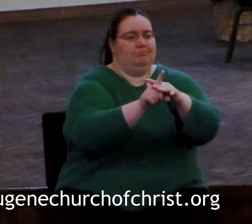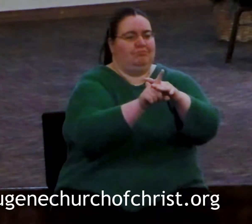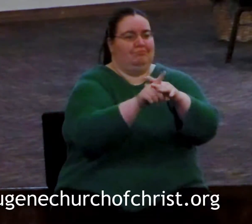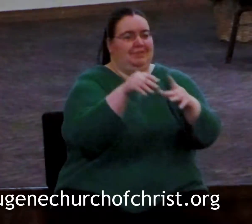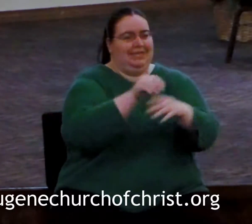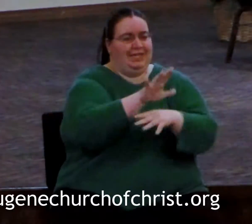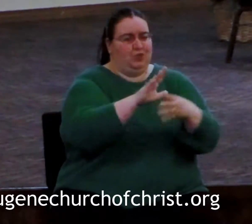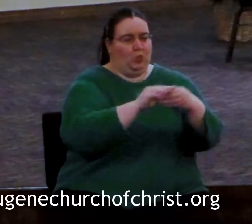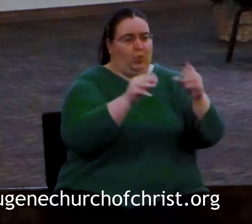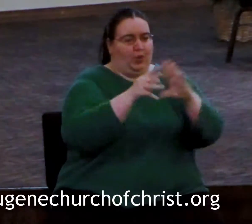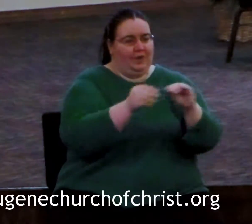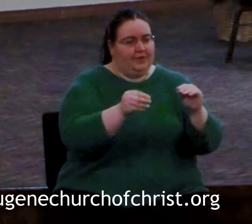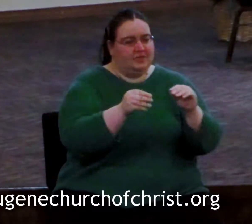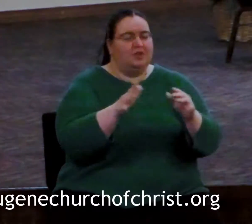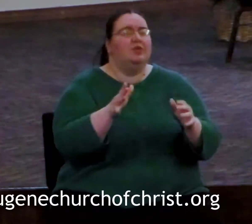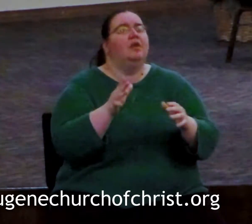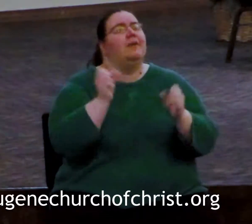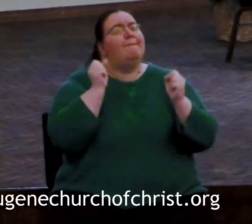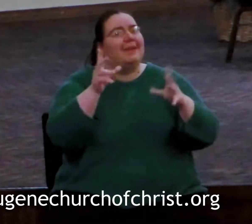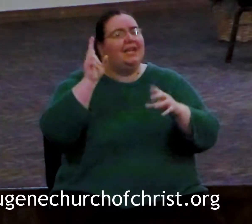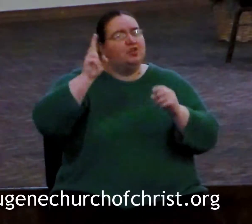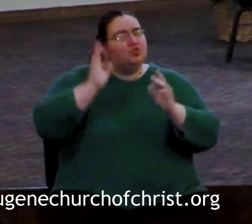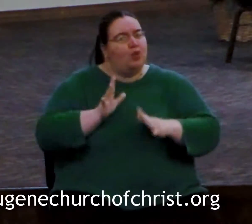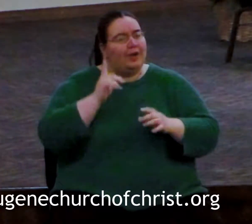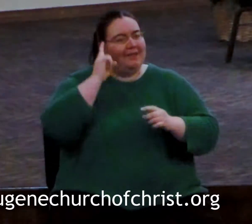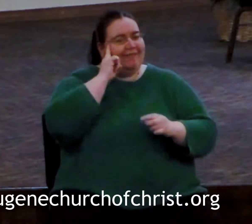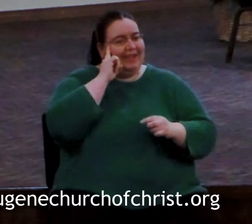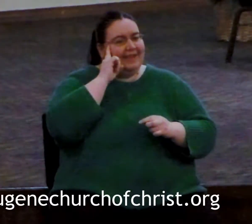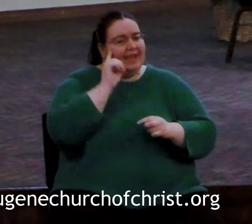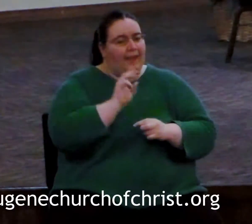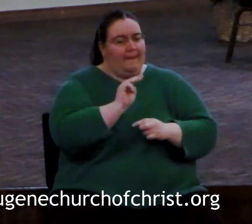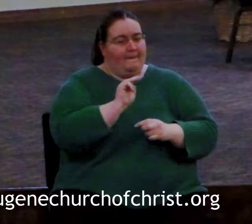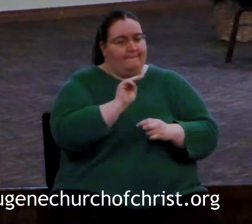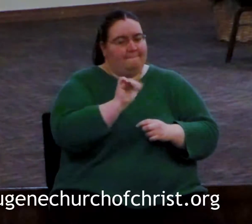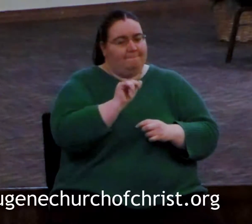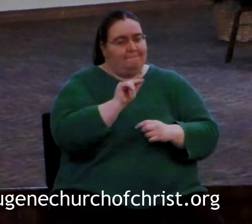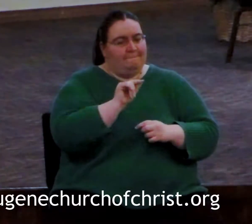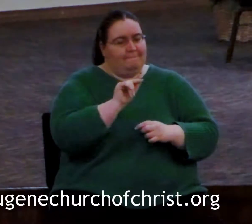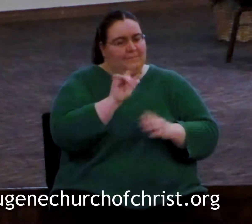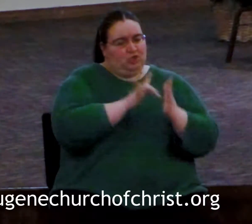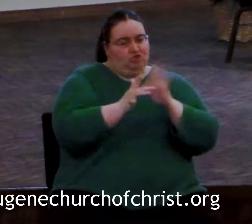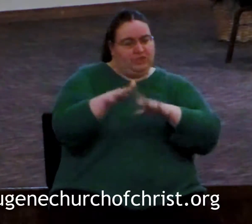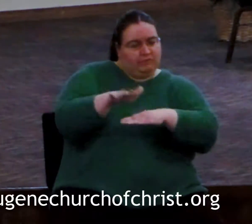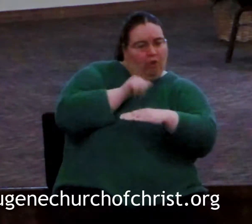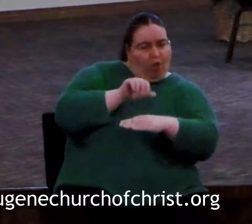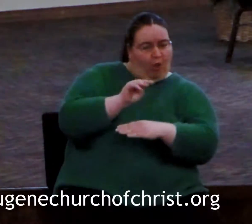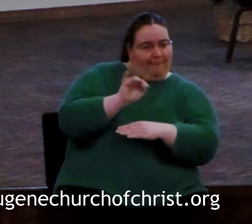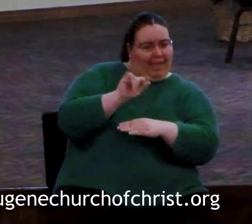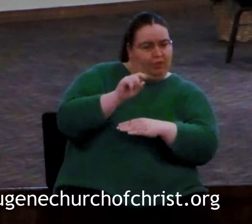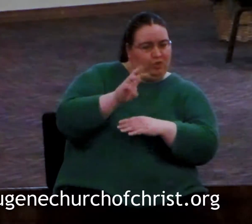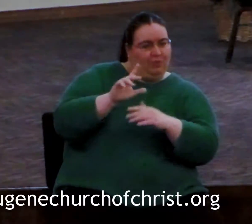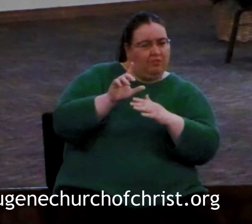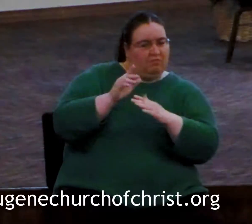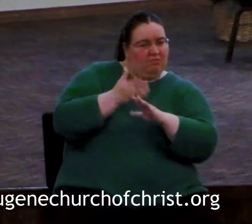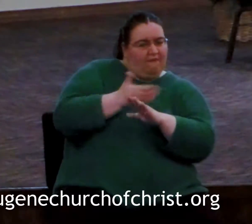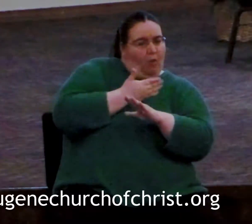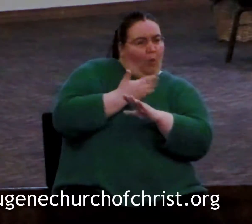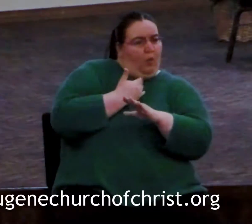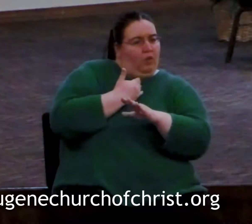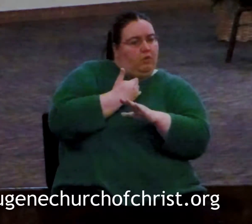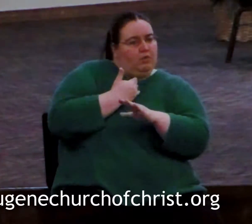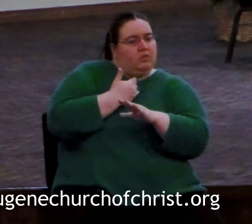that Matthew was actually called much earlier than this, and Matthew puts his calling where he does in his gospel for some other reason to make a